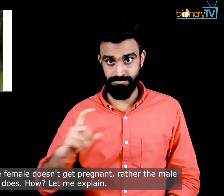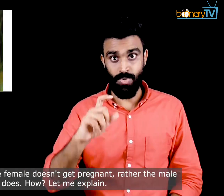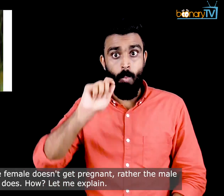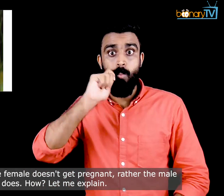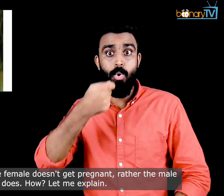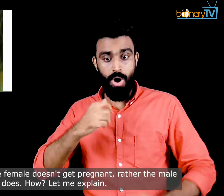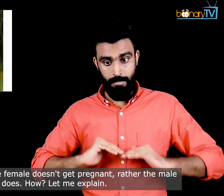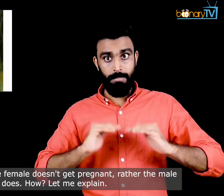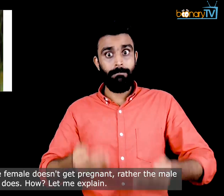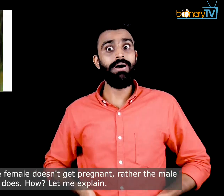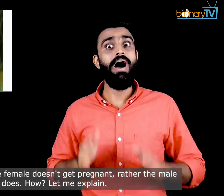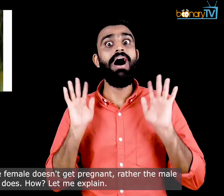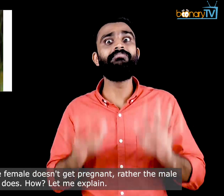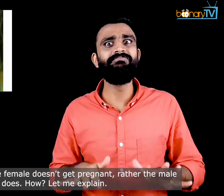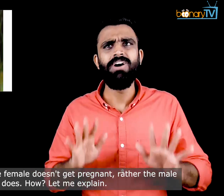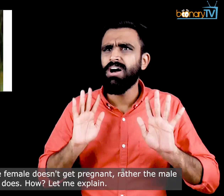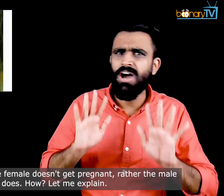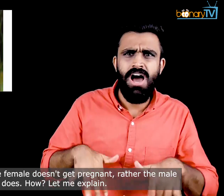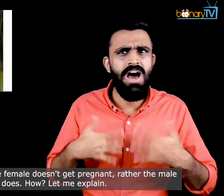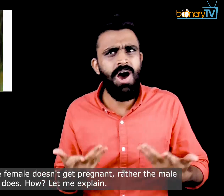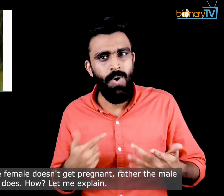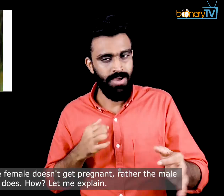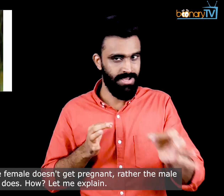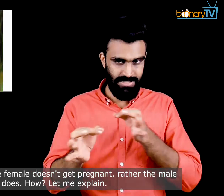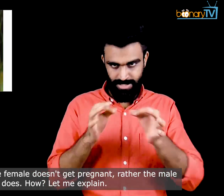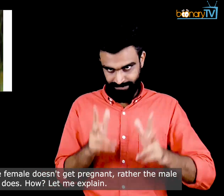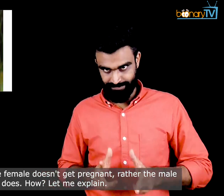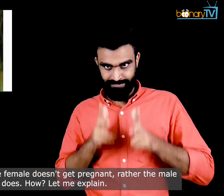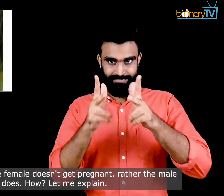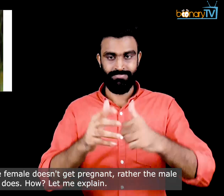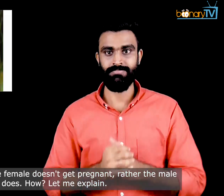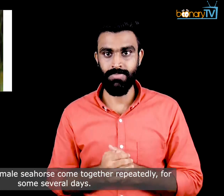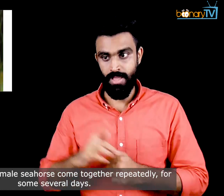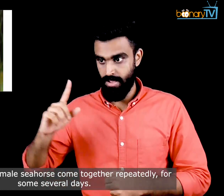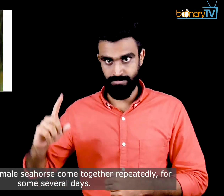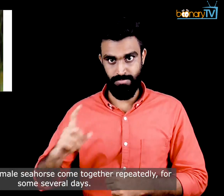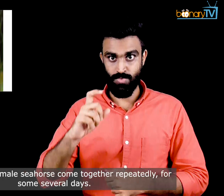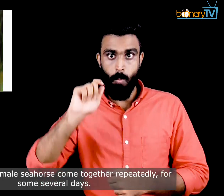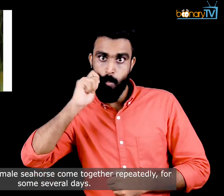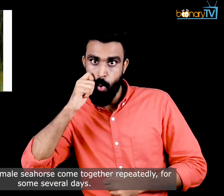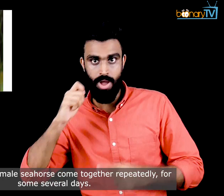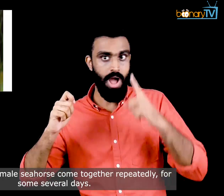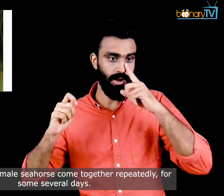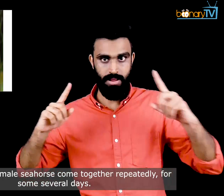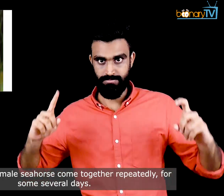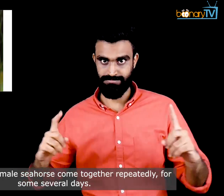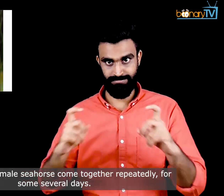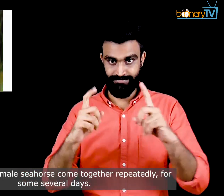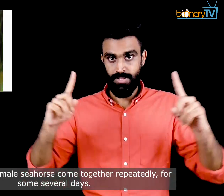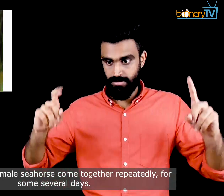rather the male does. How? Let me explain. The male and female seahorse come